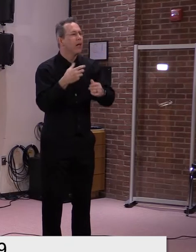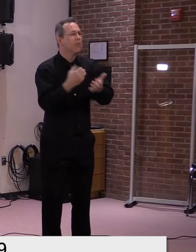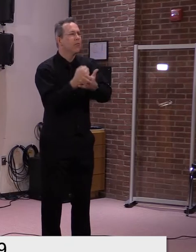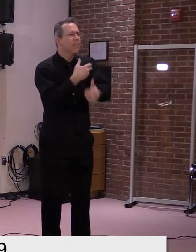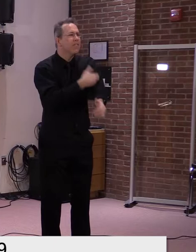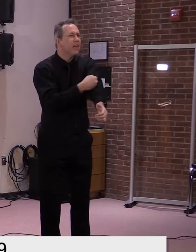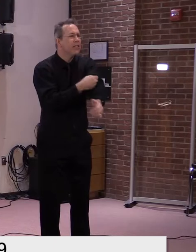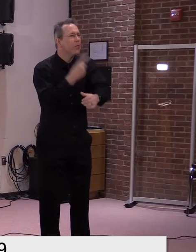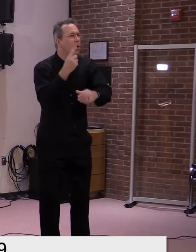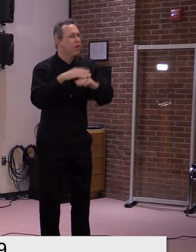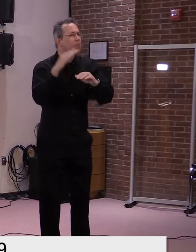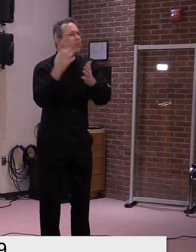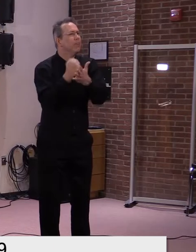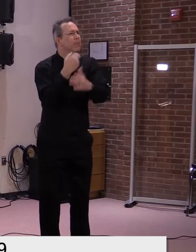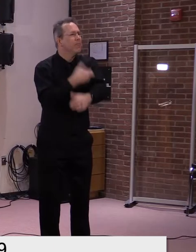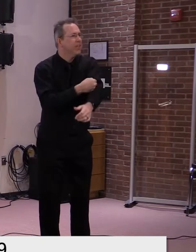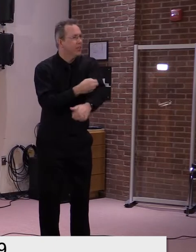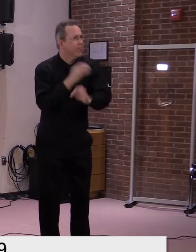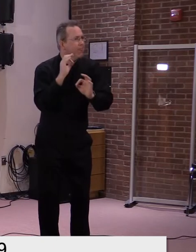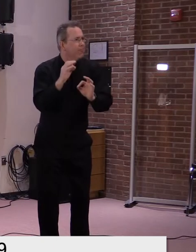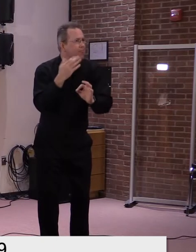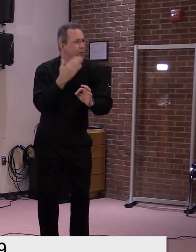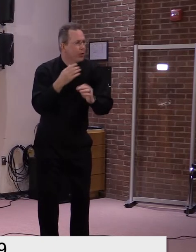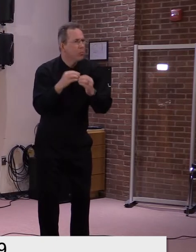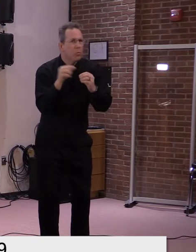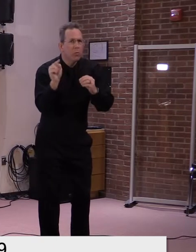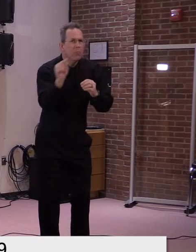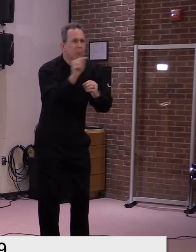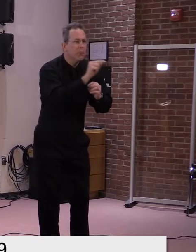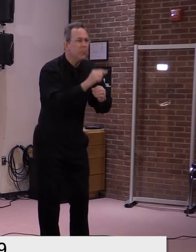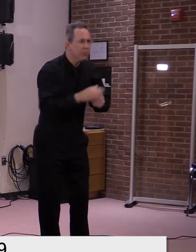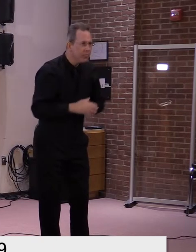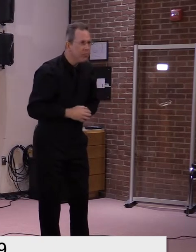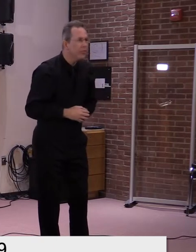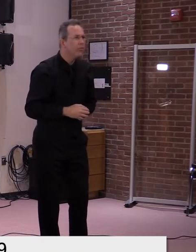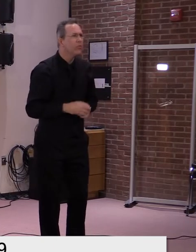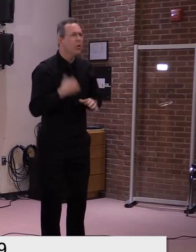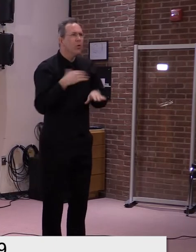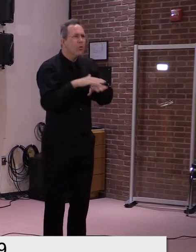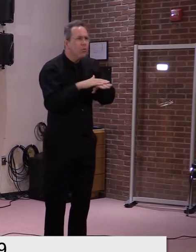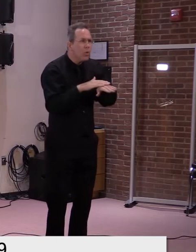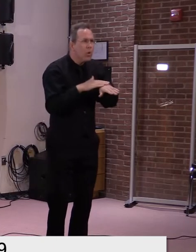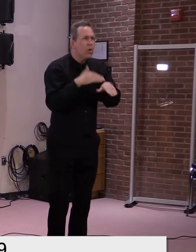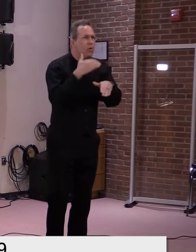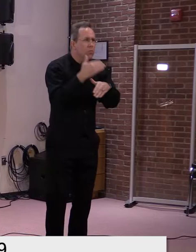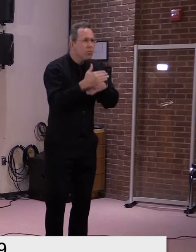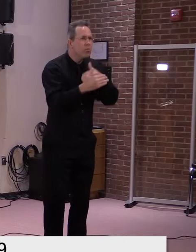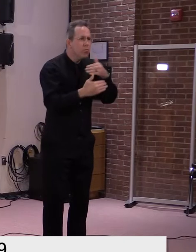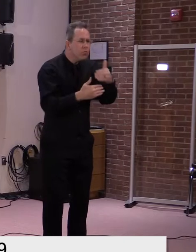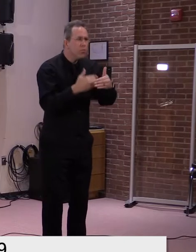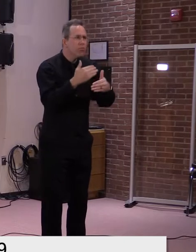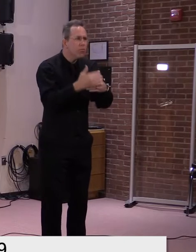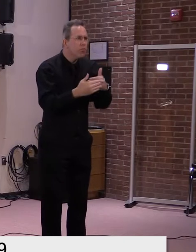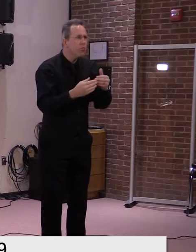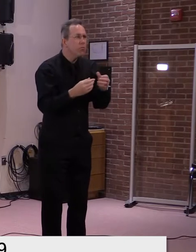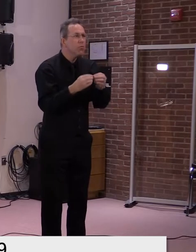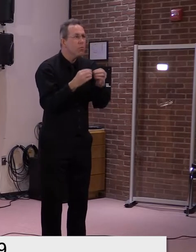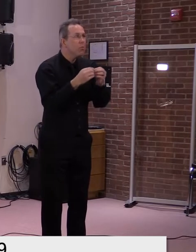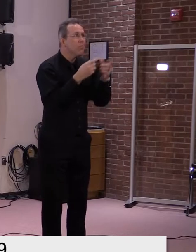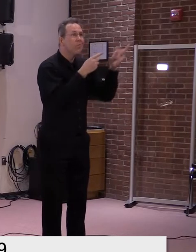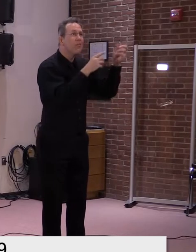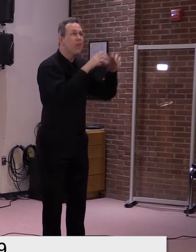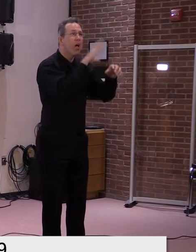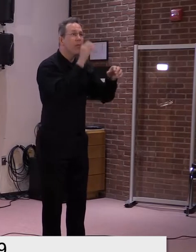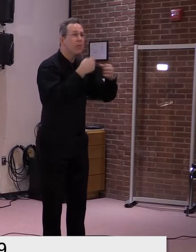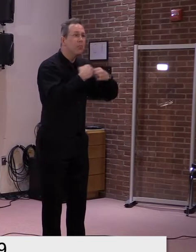vaccine, and we are seeing a slow but steady increase in vaccine manufacturing and a decrease in